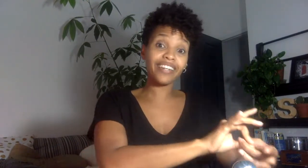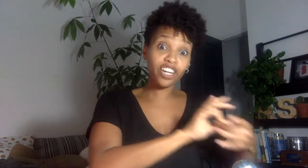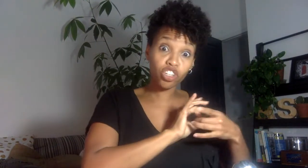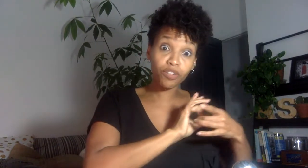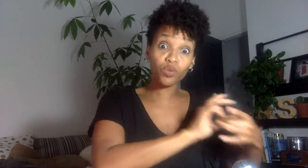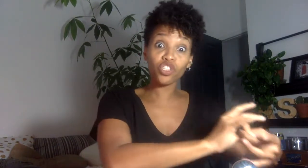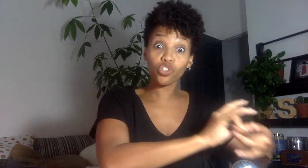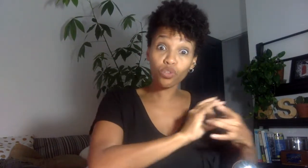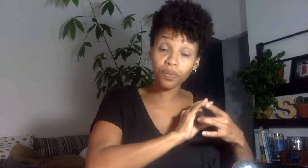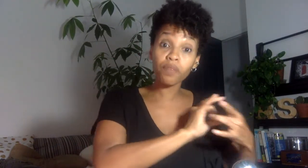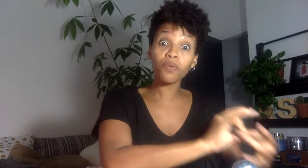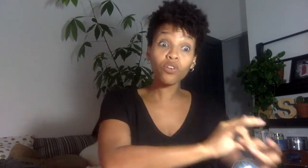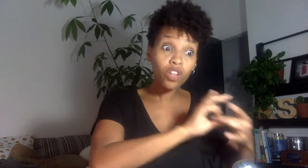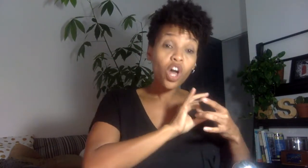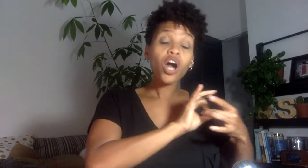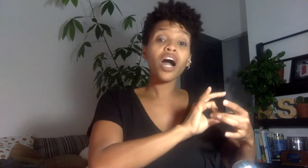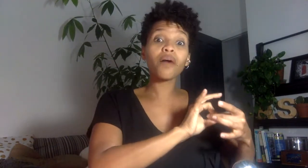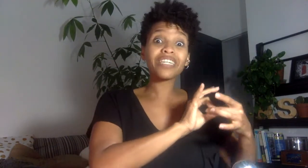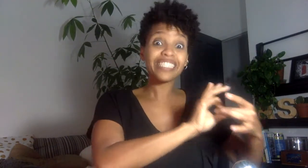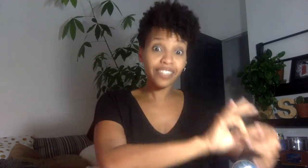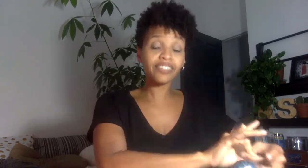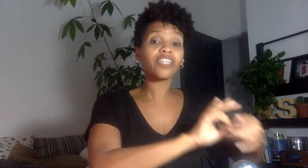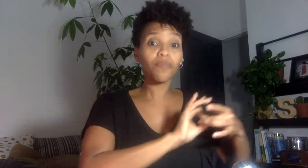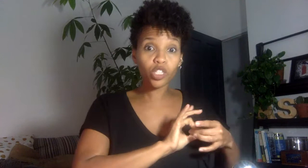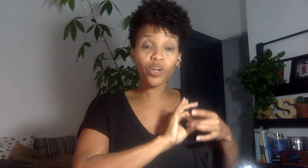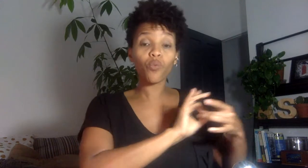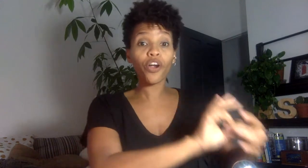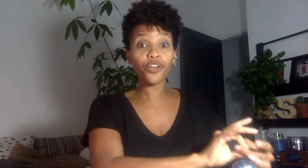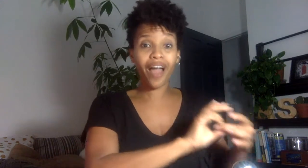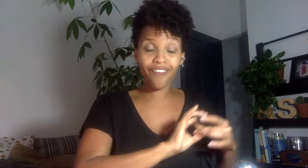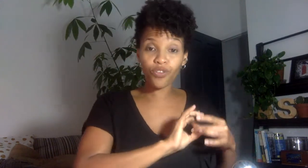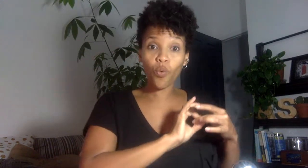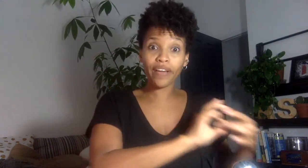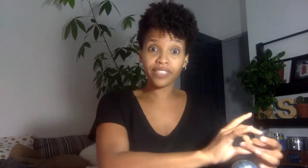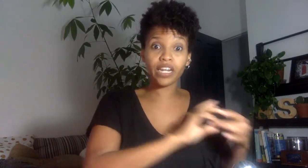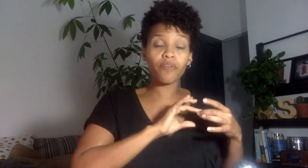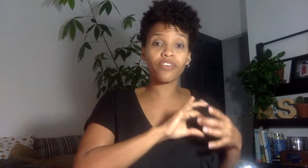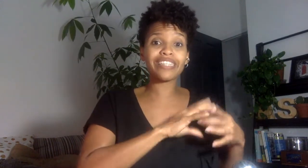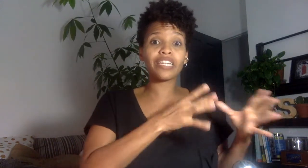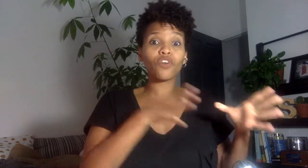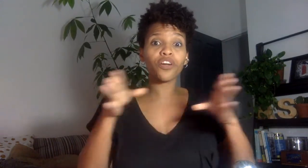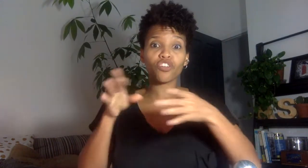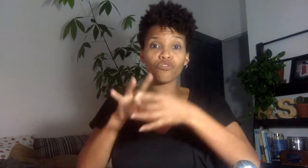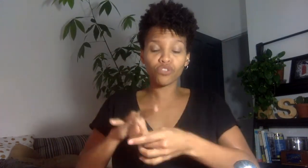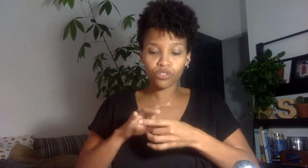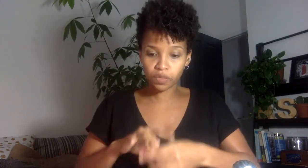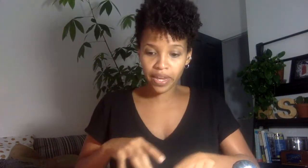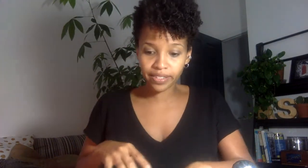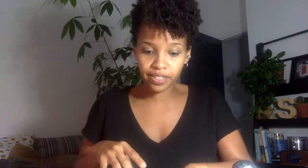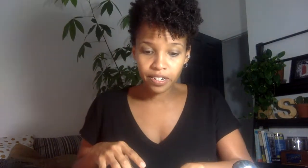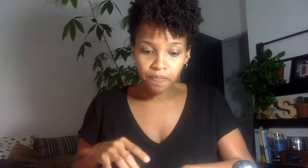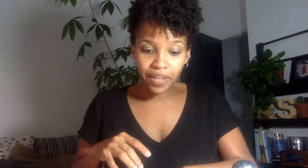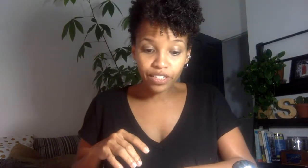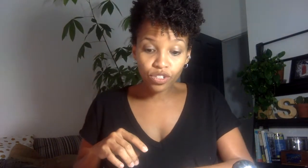connection between two people, consistently between where you have the wife set up instead of going to neutral space. And